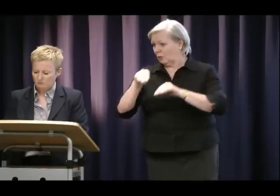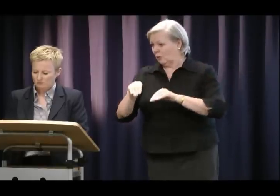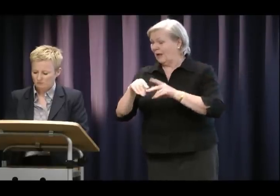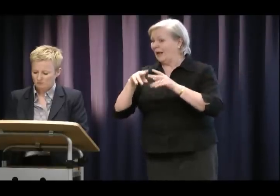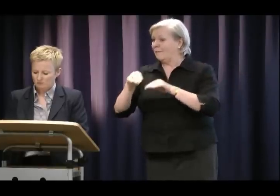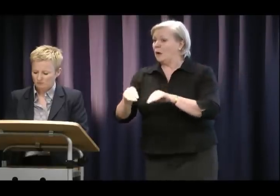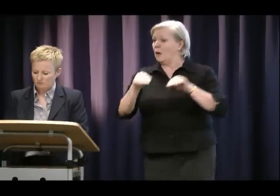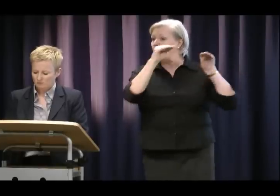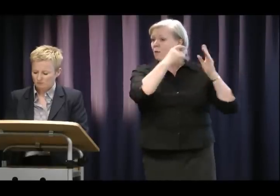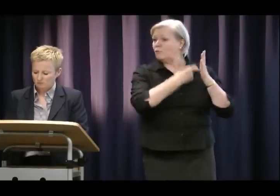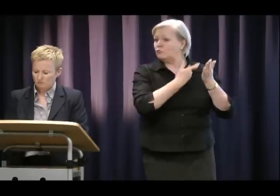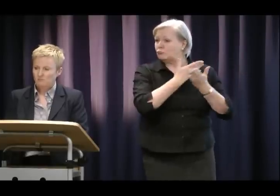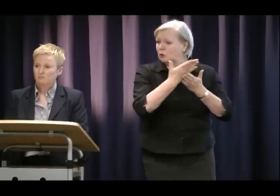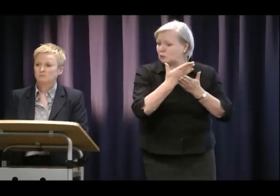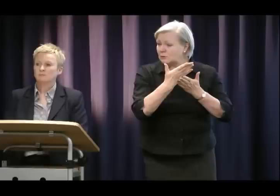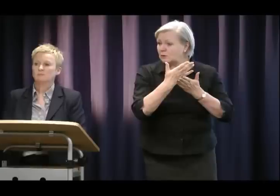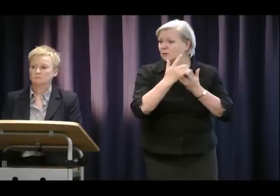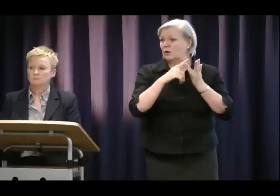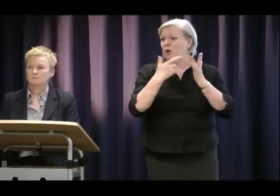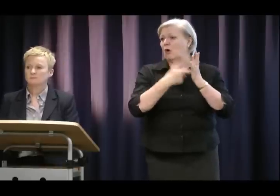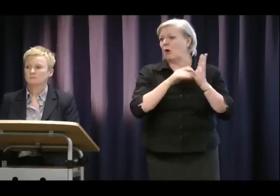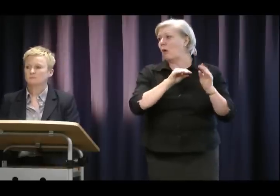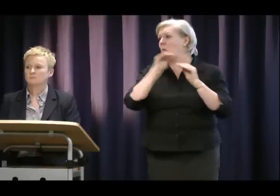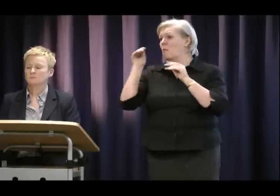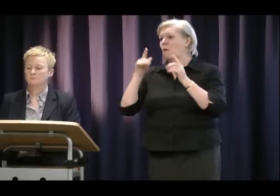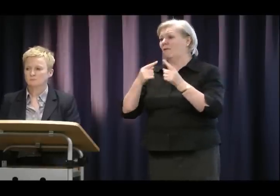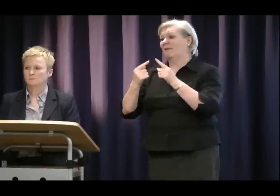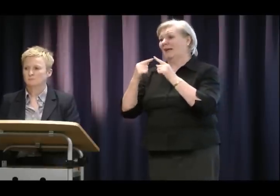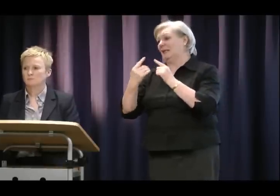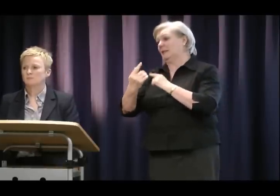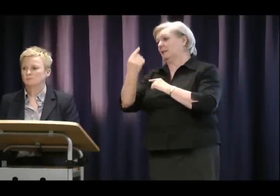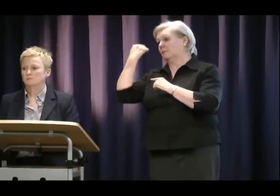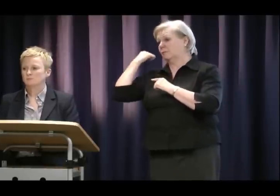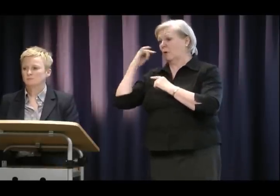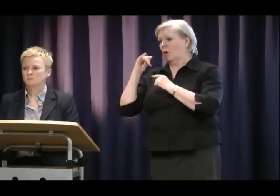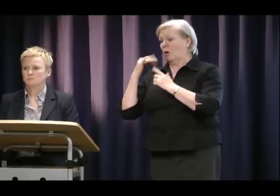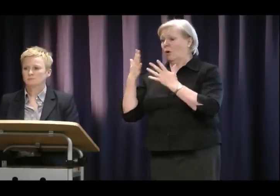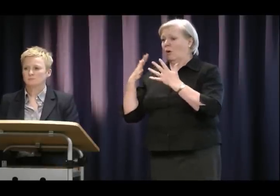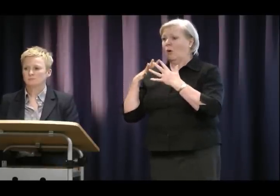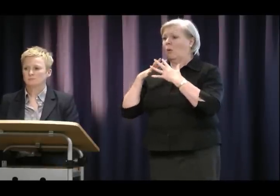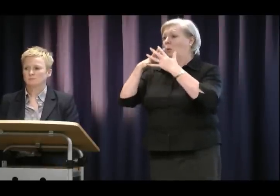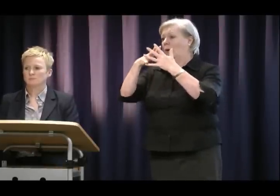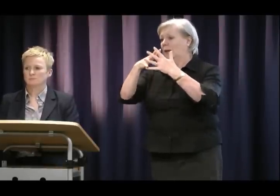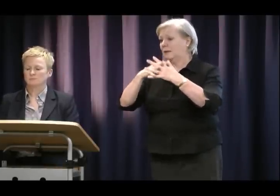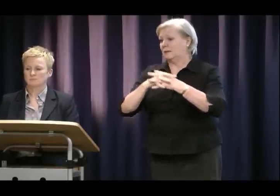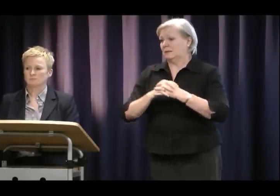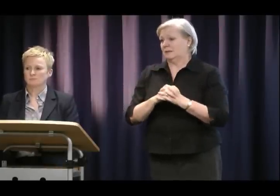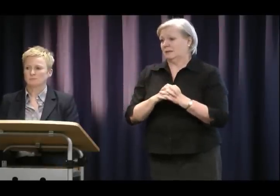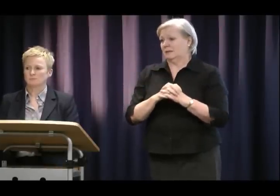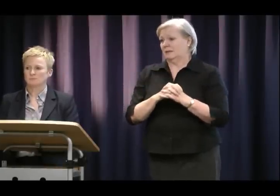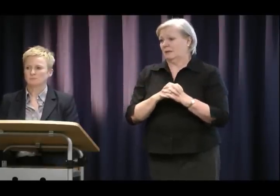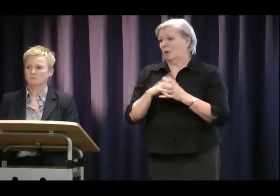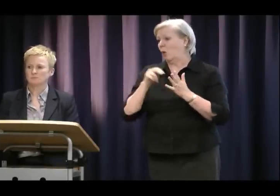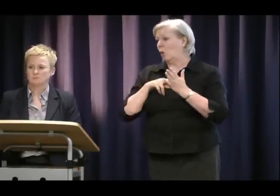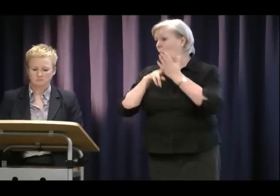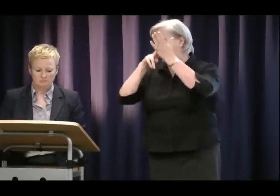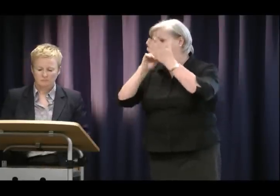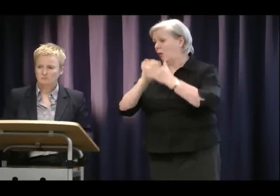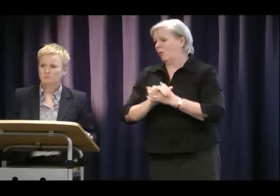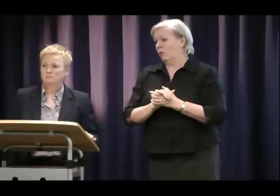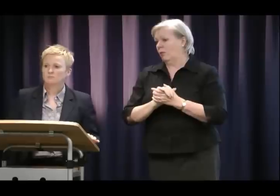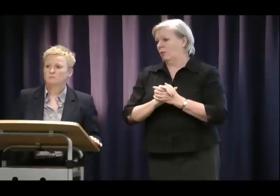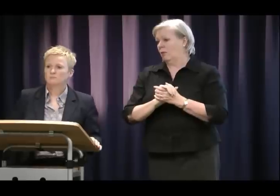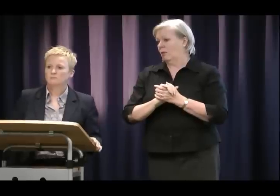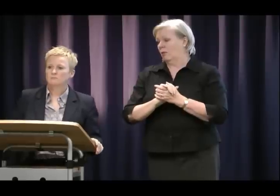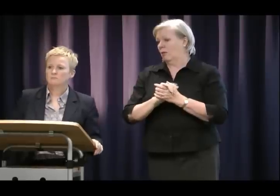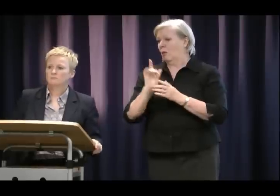And we moved from Jolimont to here. If we move to Richmond or move to more of an easterly direction or even west